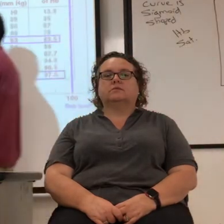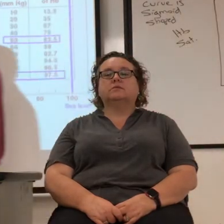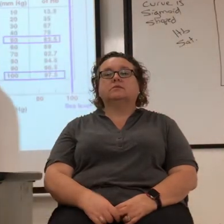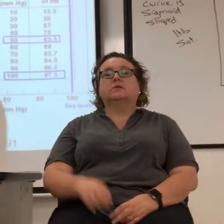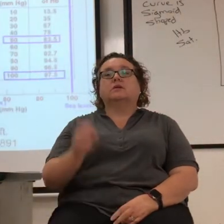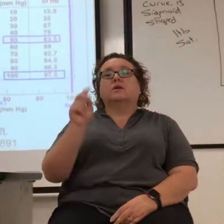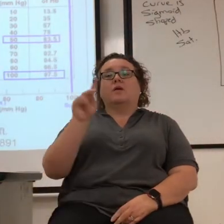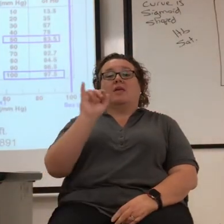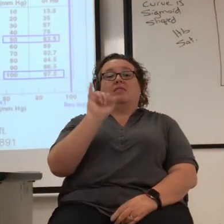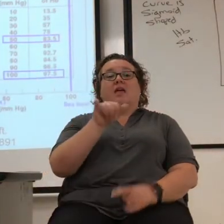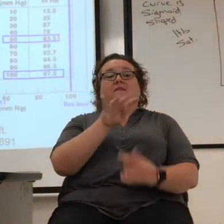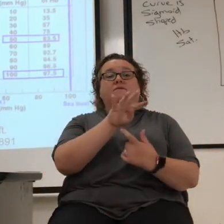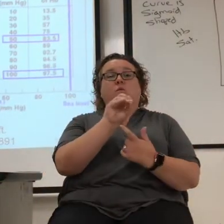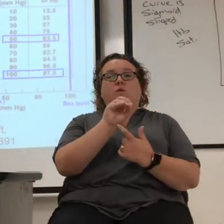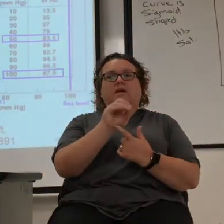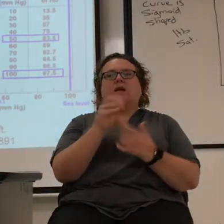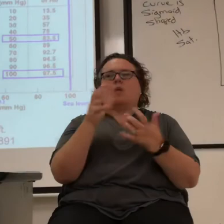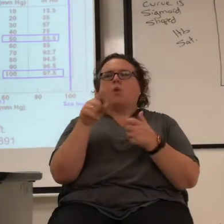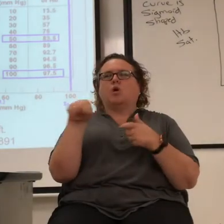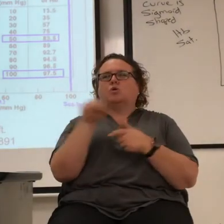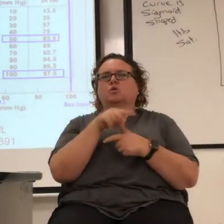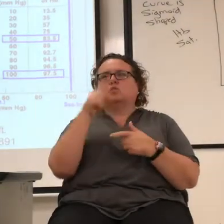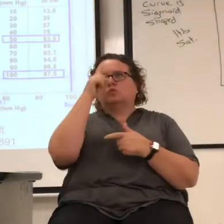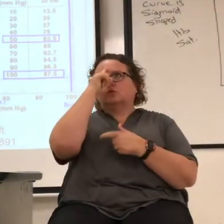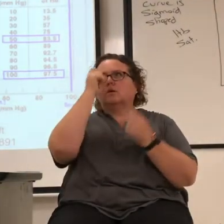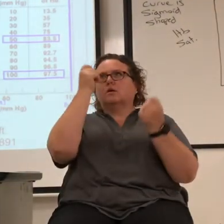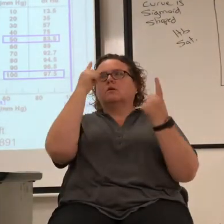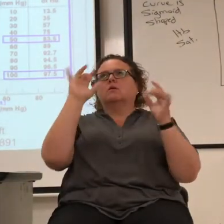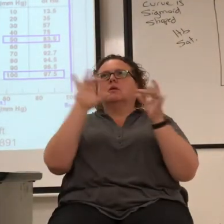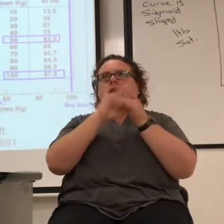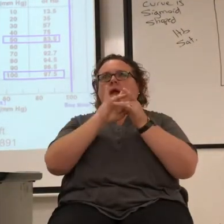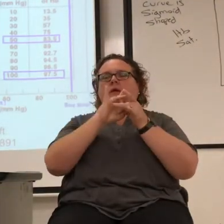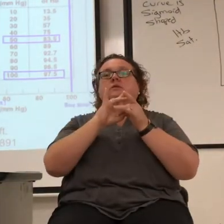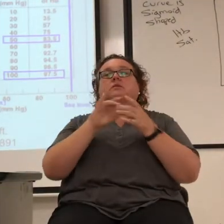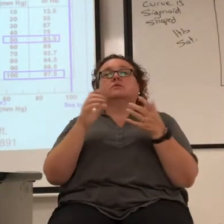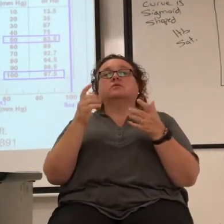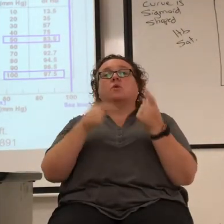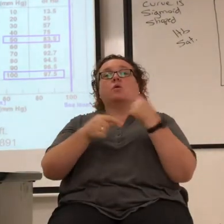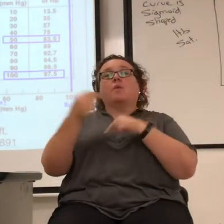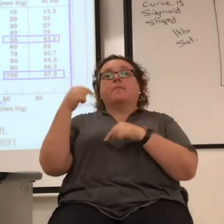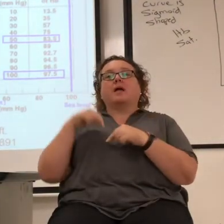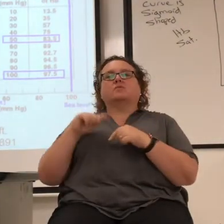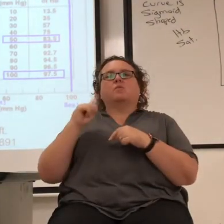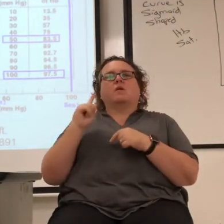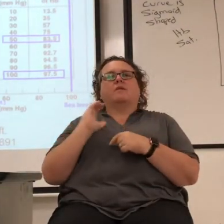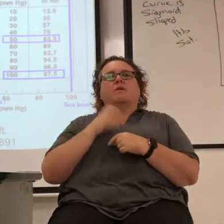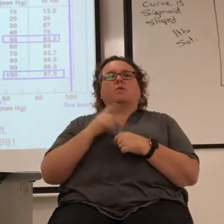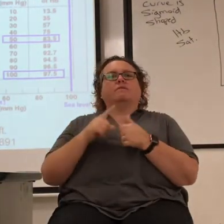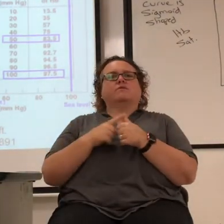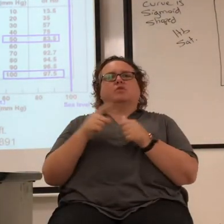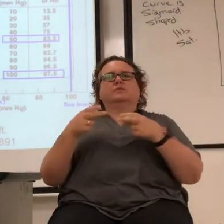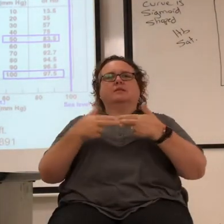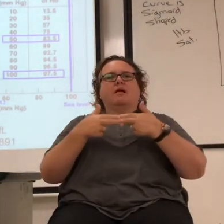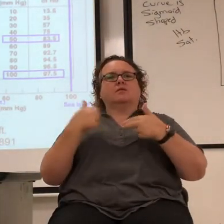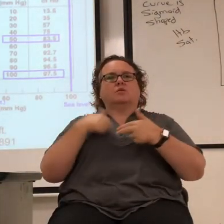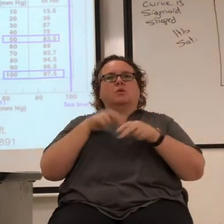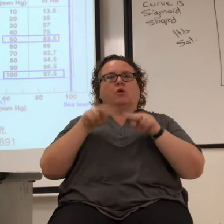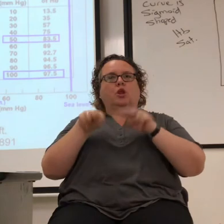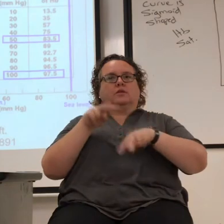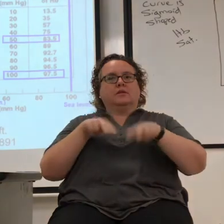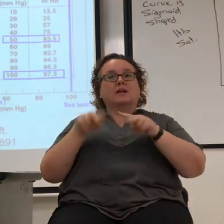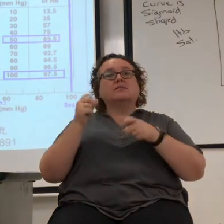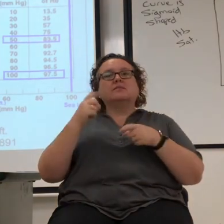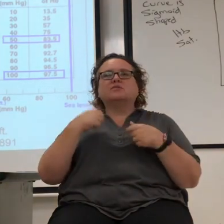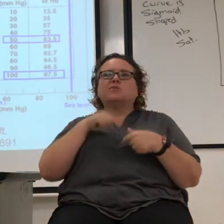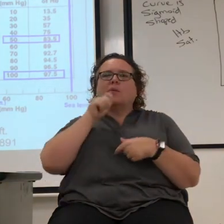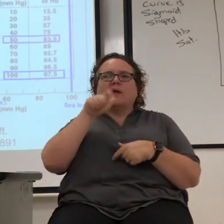Okay, that 40, I want you to make a connection. So I'm gonna go back to one of the first slides we looked at. And you don't